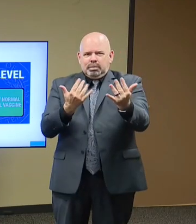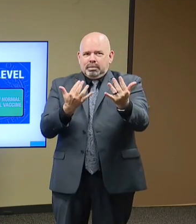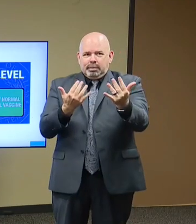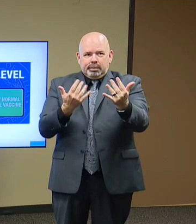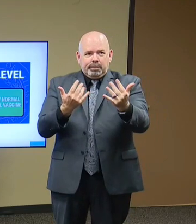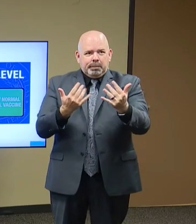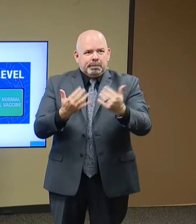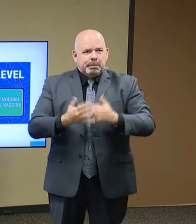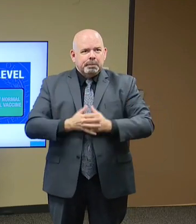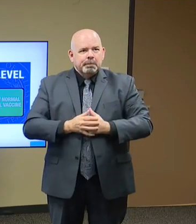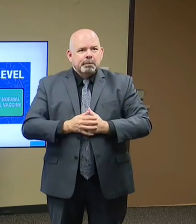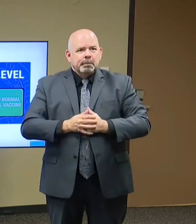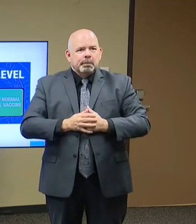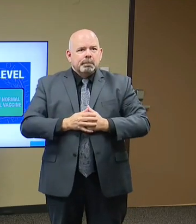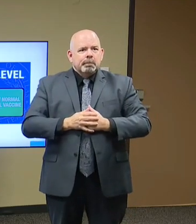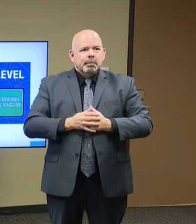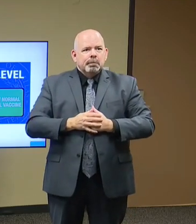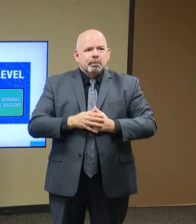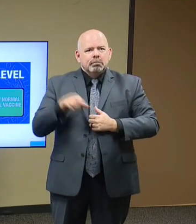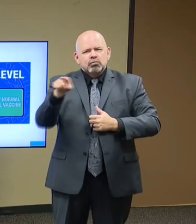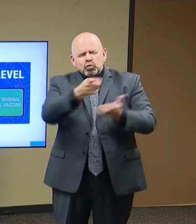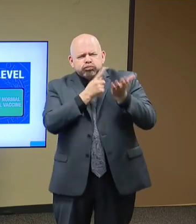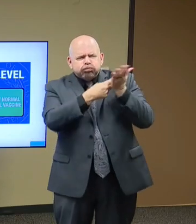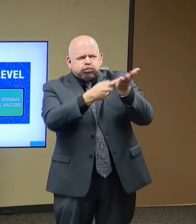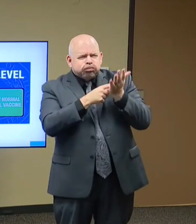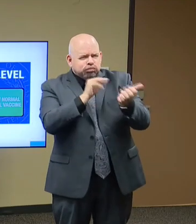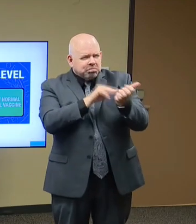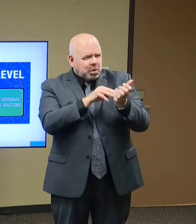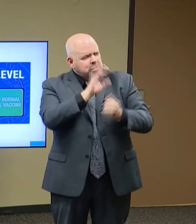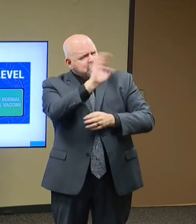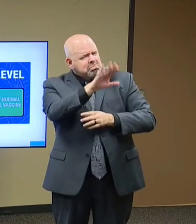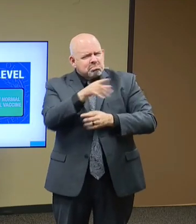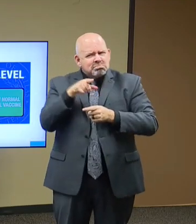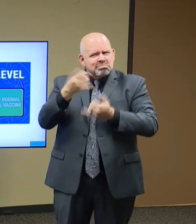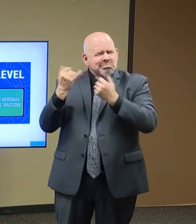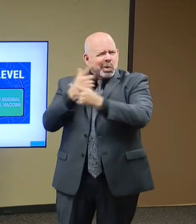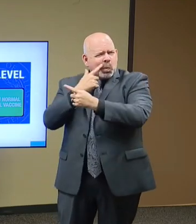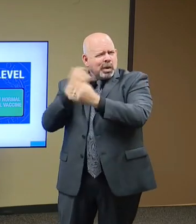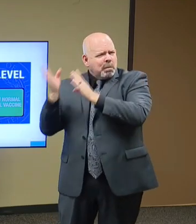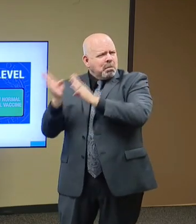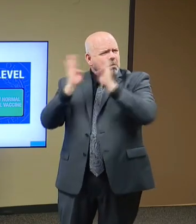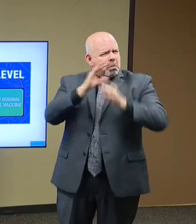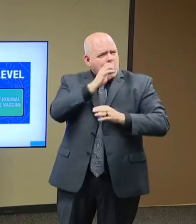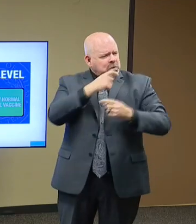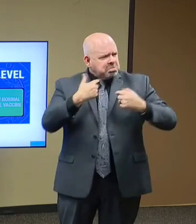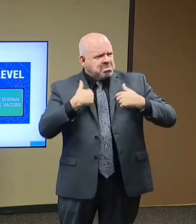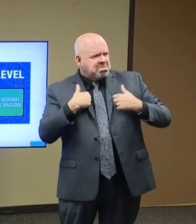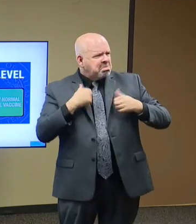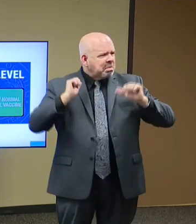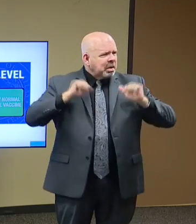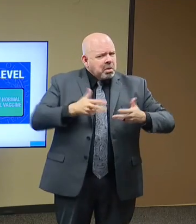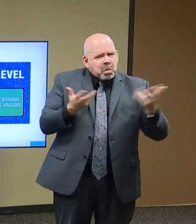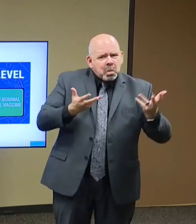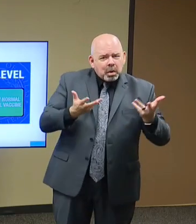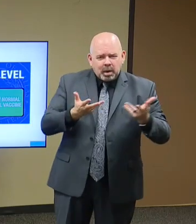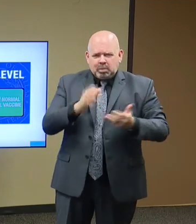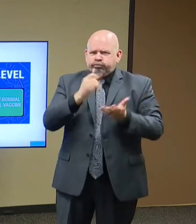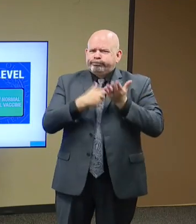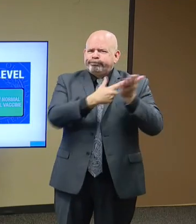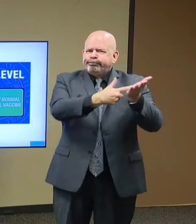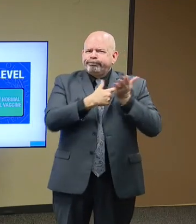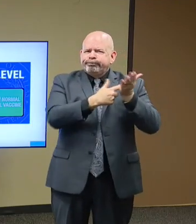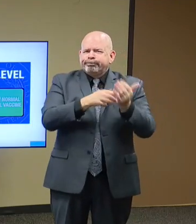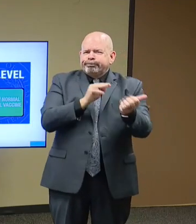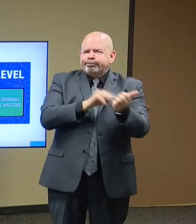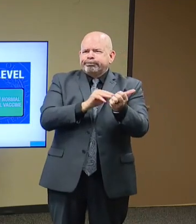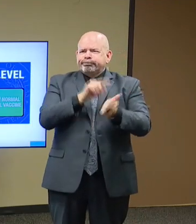and work with your doctor to make those decisions. It's now a good time for you to get your flu shot. And so